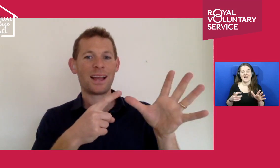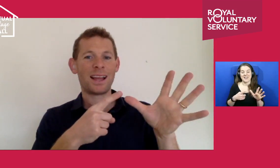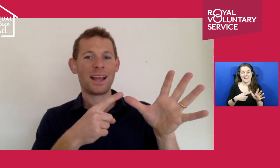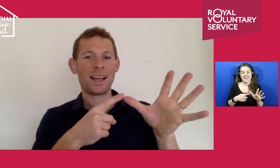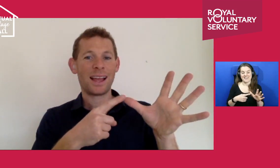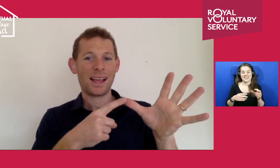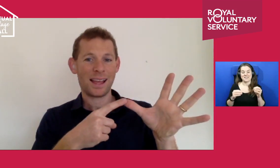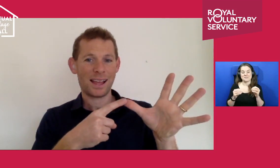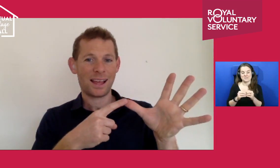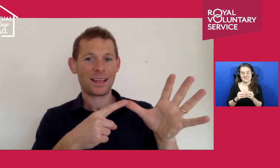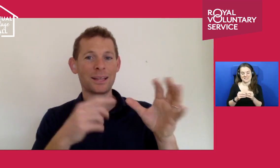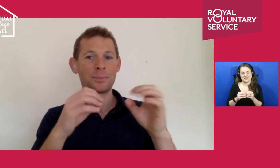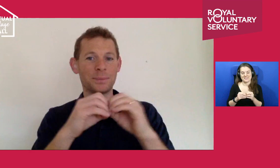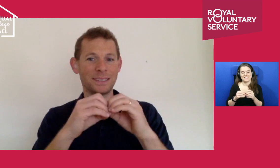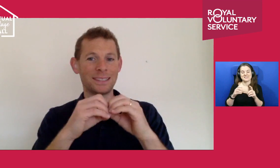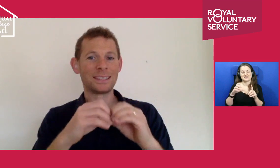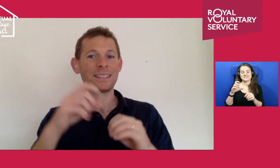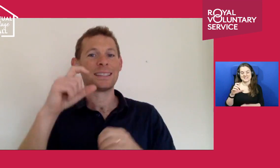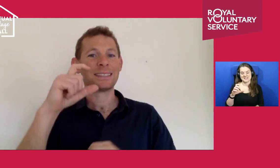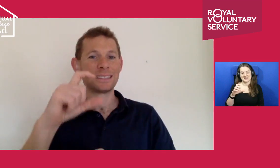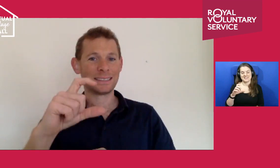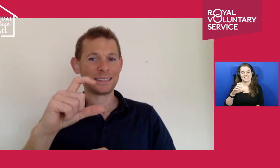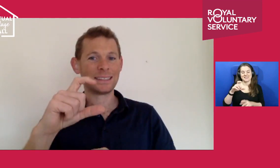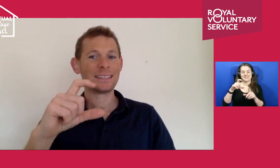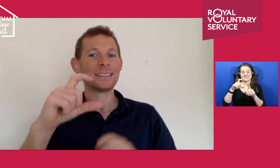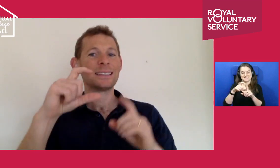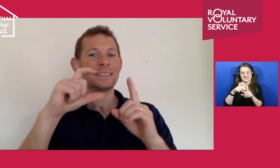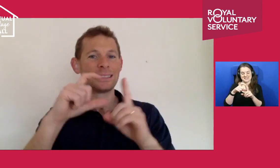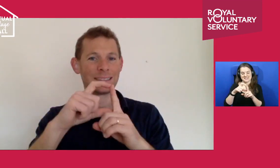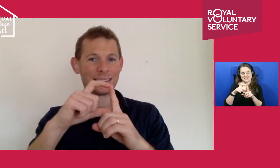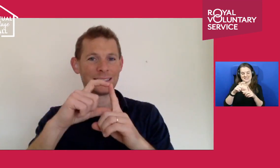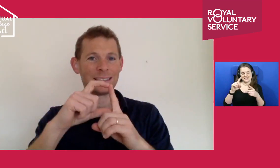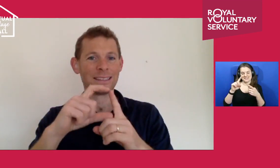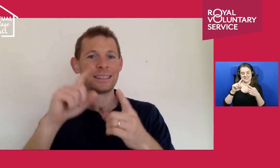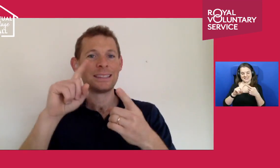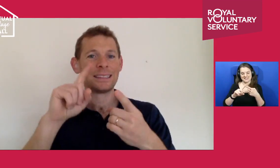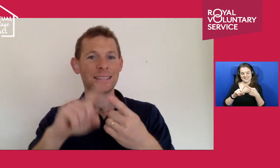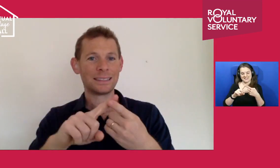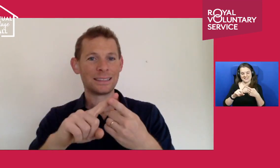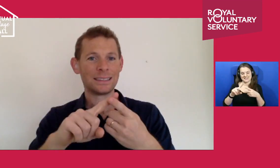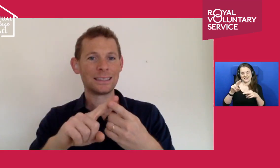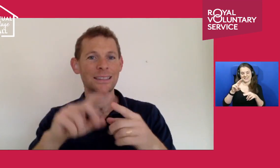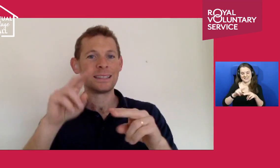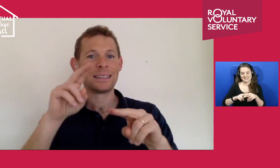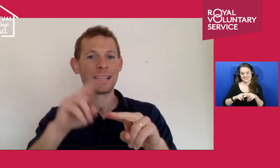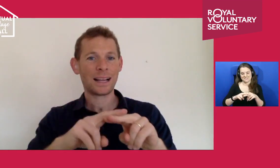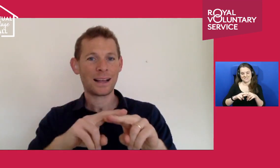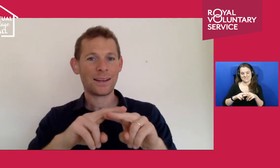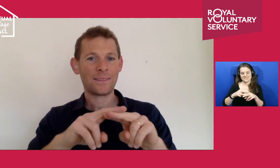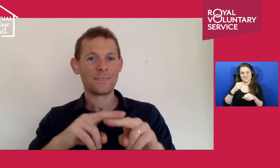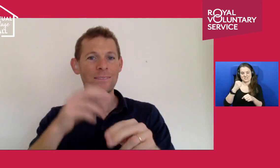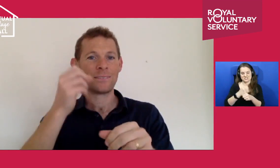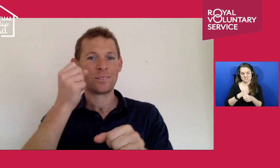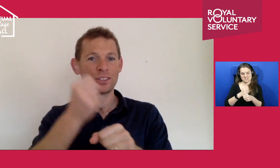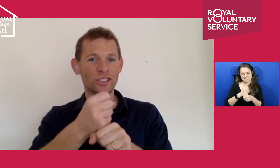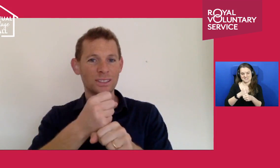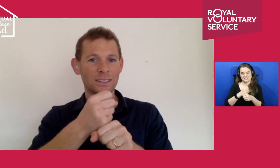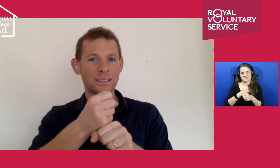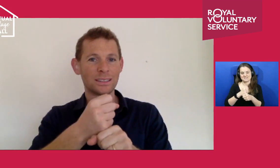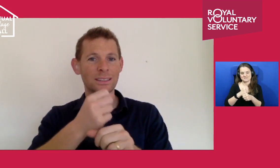A, B, C, D, E, F, G,